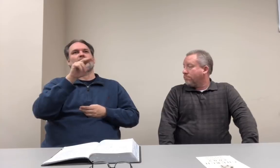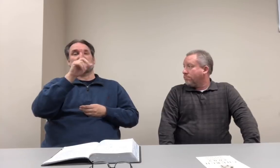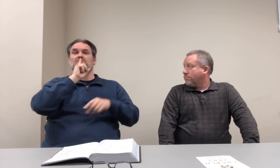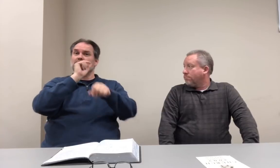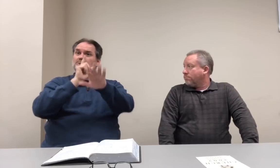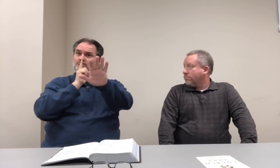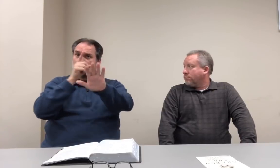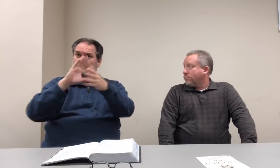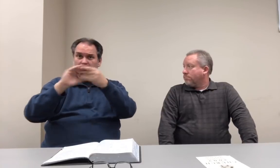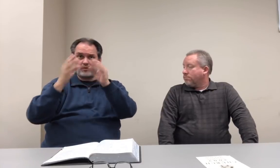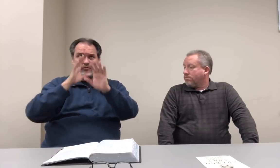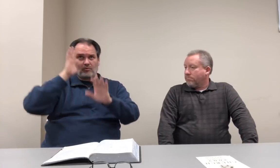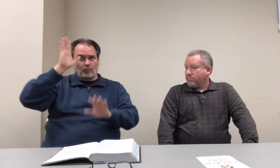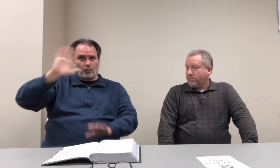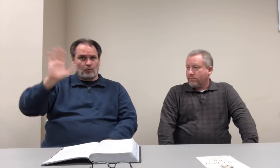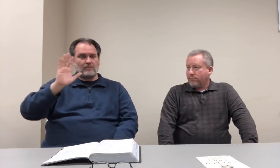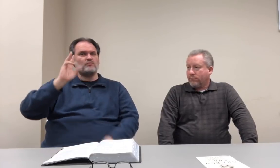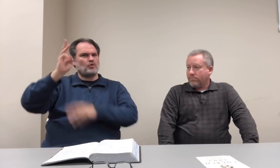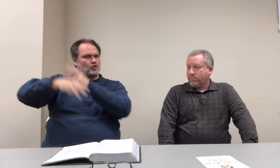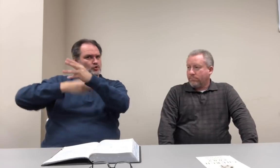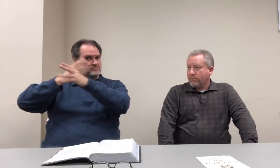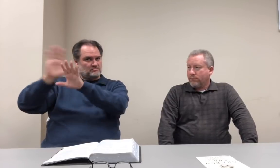number. It's unchanging.